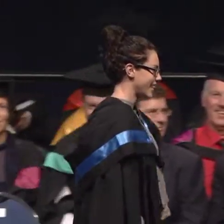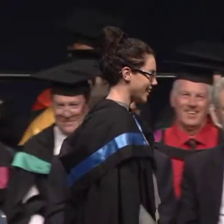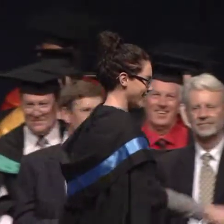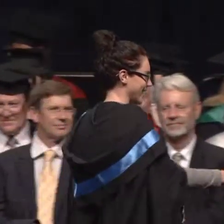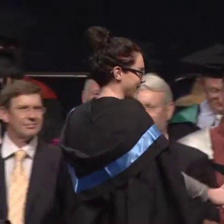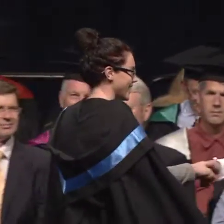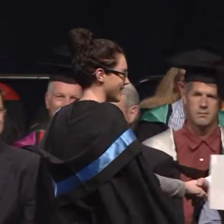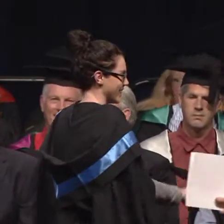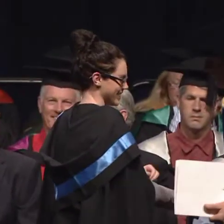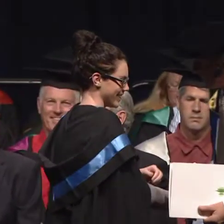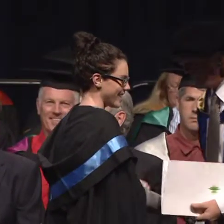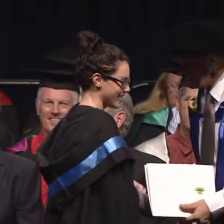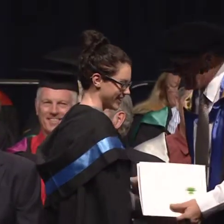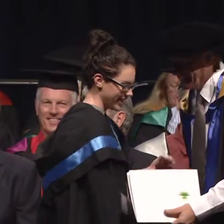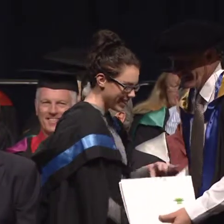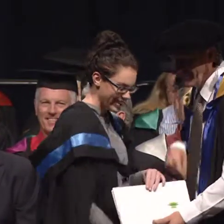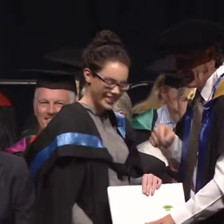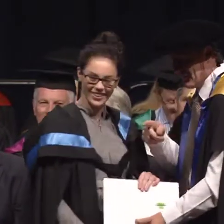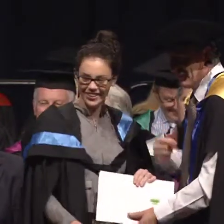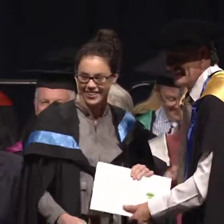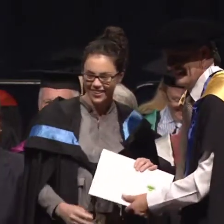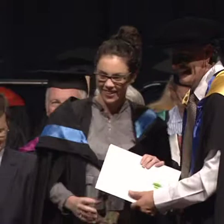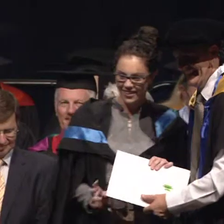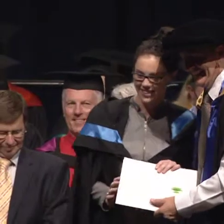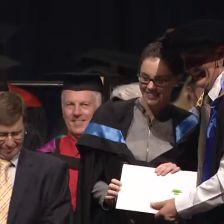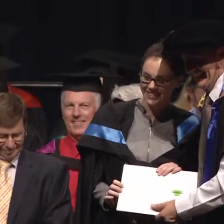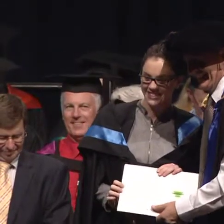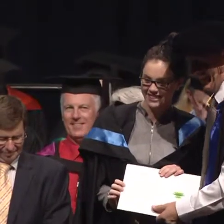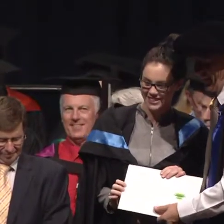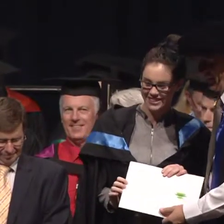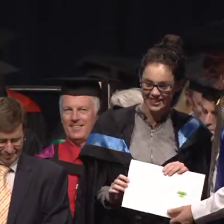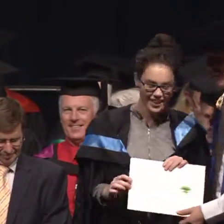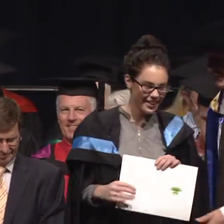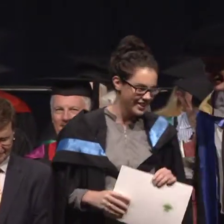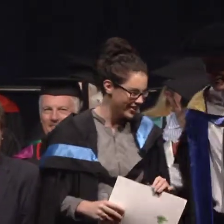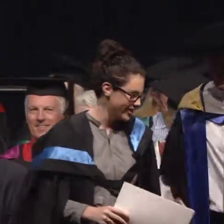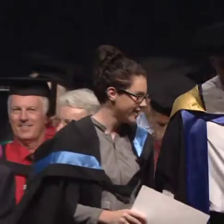I present to you the graduates for the Diploma of Library Information Services.